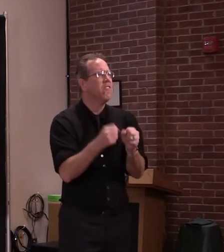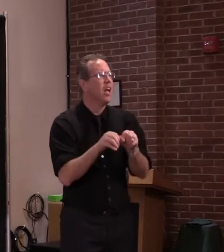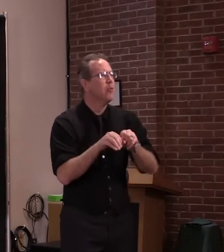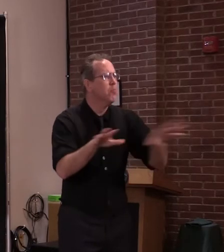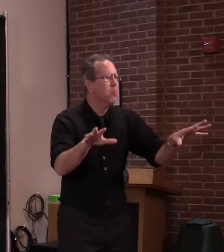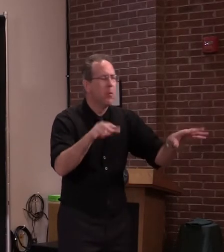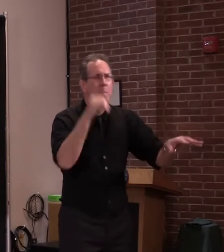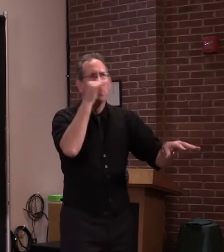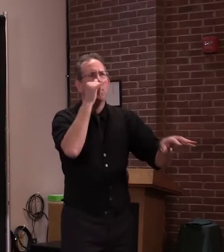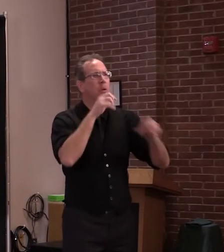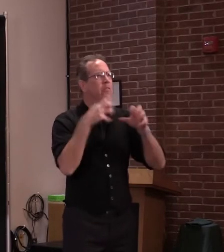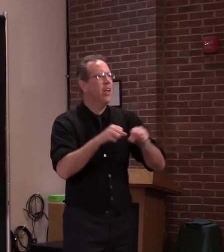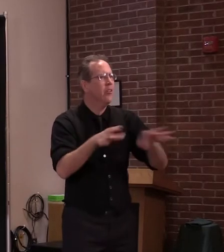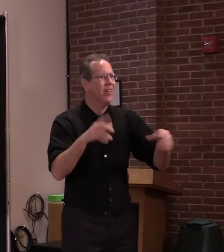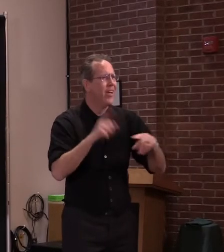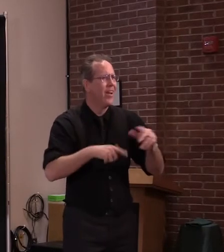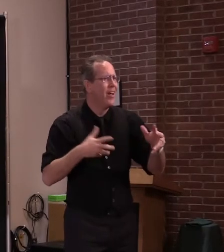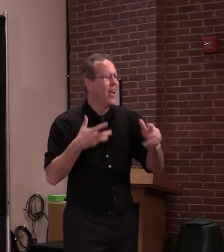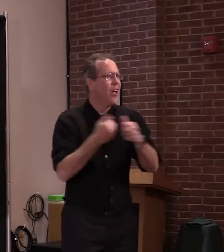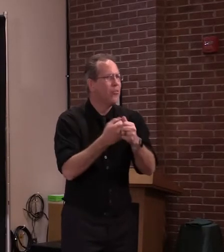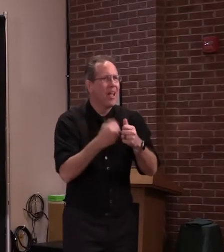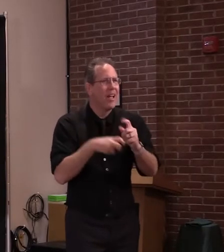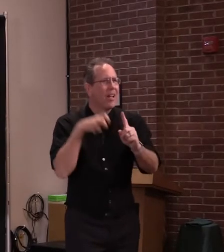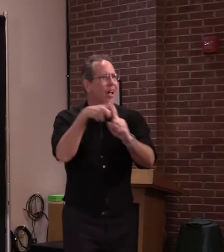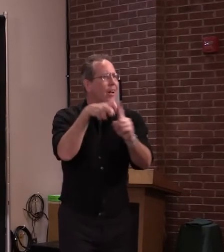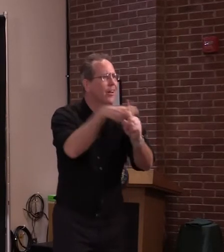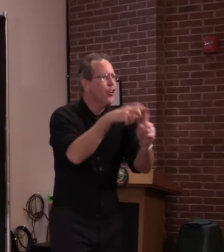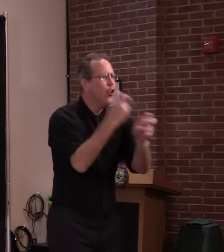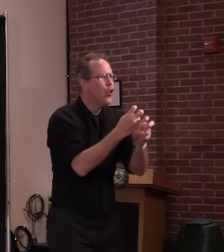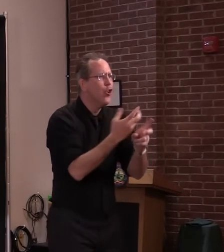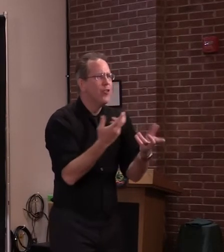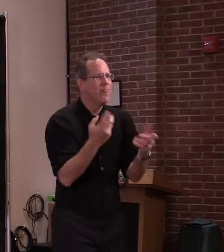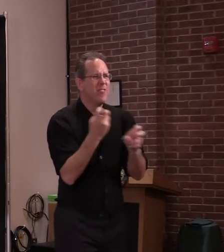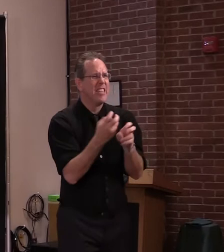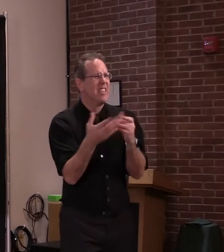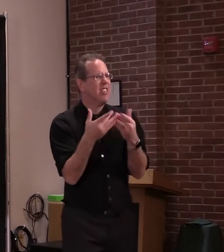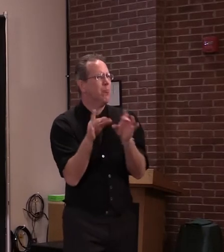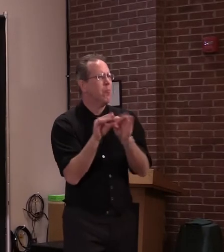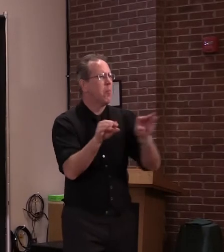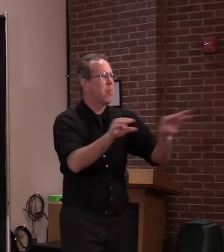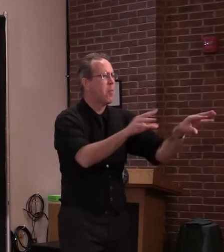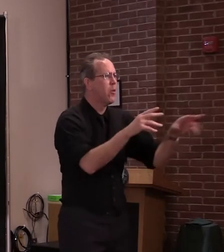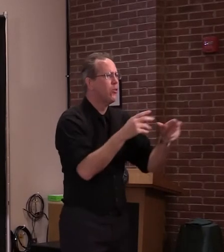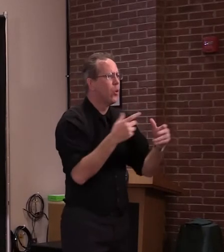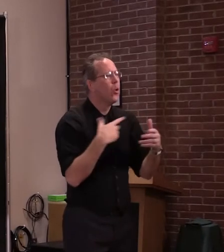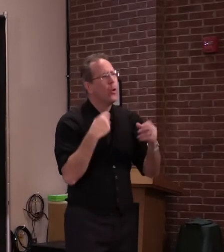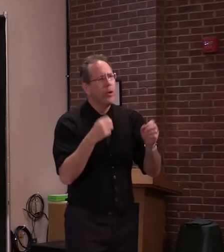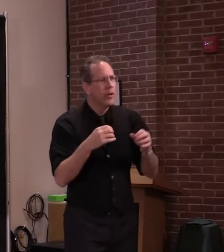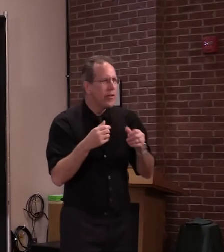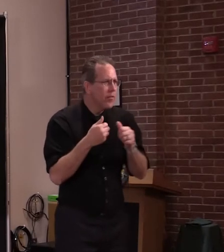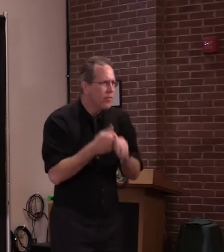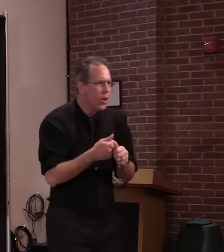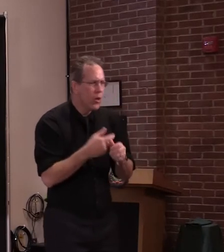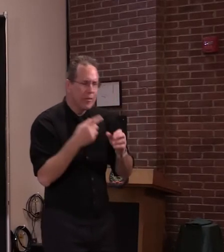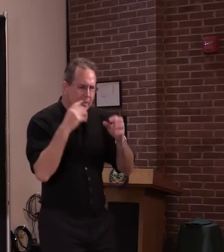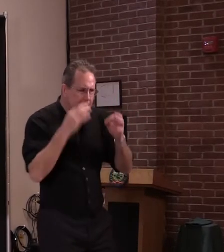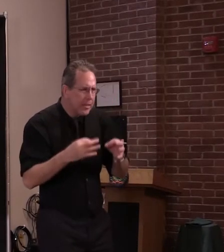shorter incubation period, this has been based on the science every step of the way.